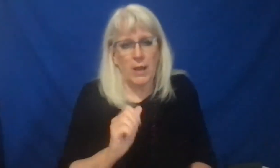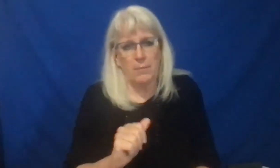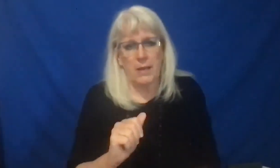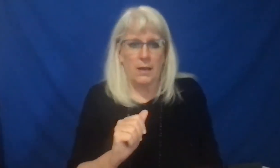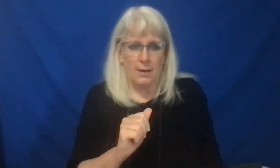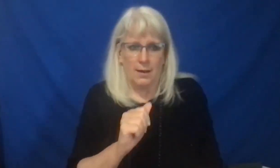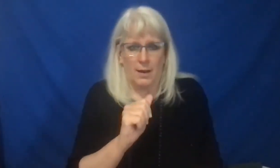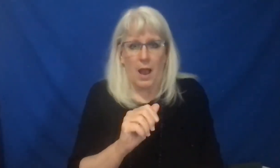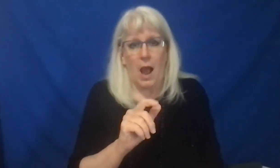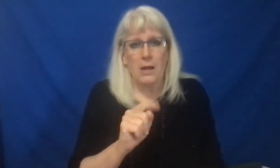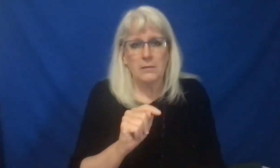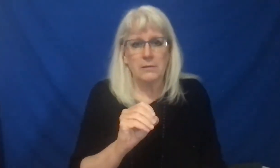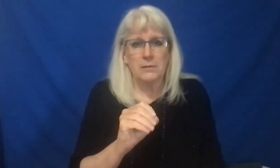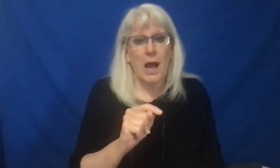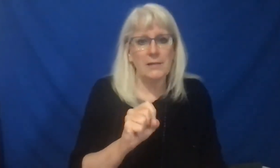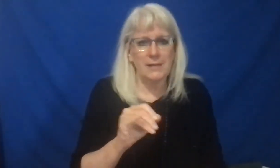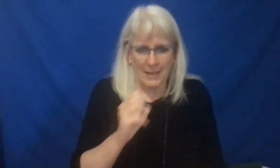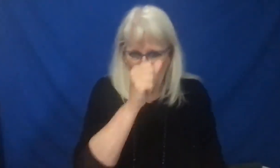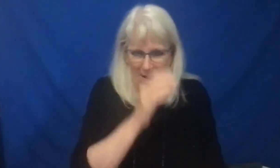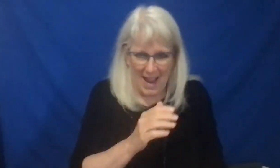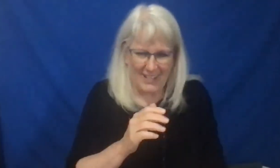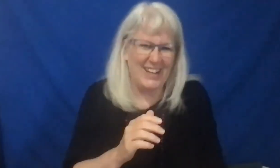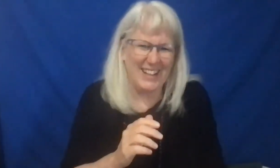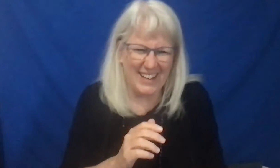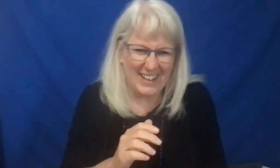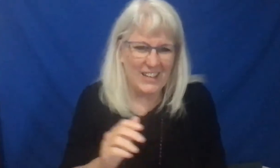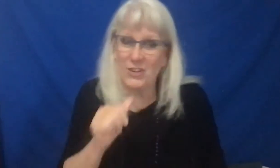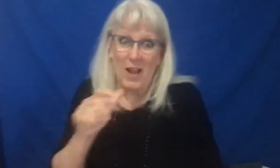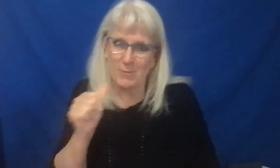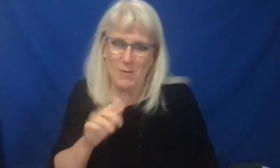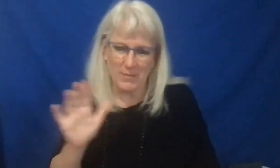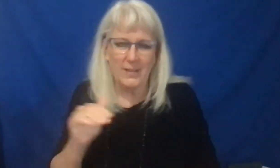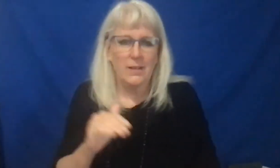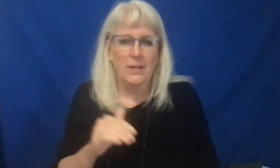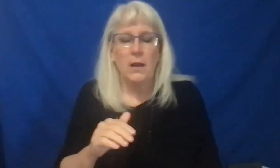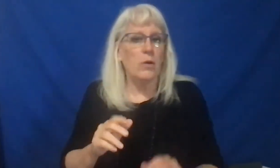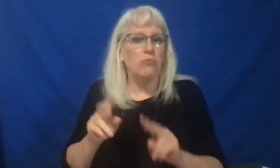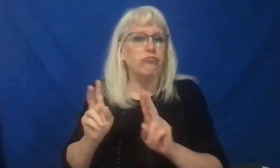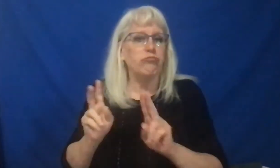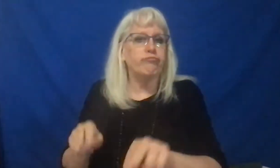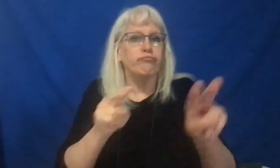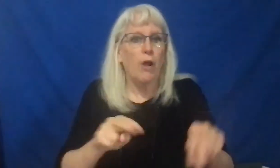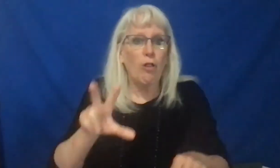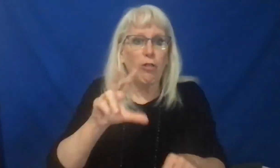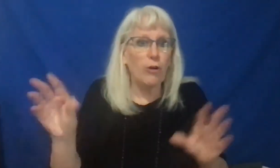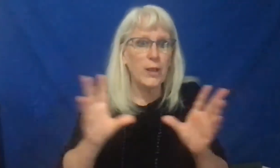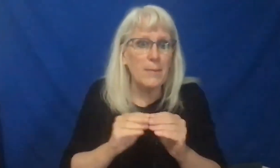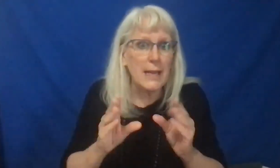a traveling Totsie. And we went to meetings, roughly 30 meetings over the next, 30 weeks